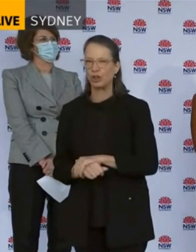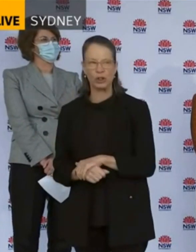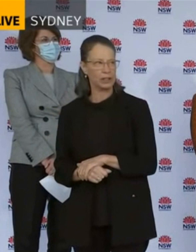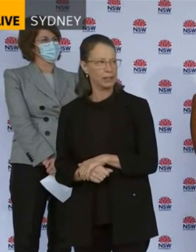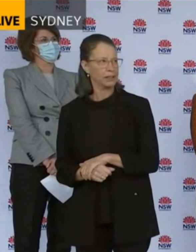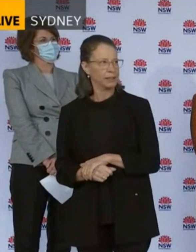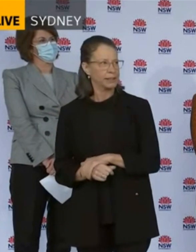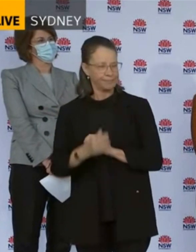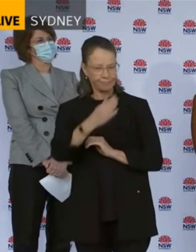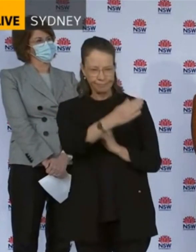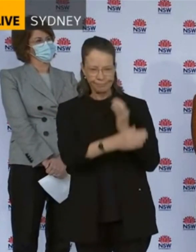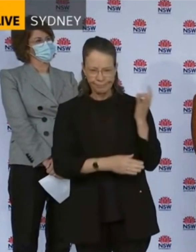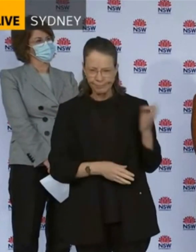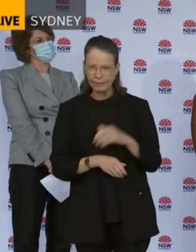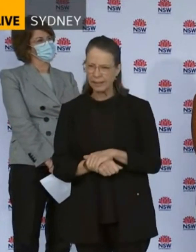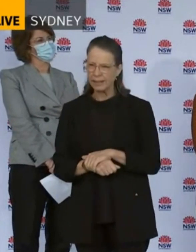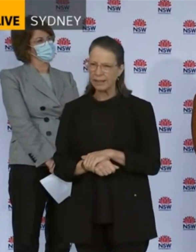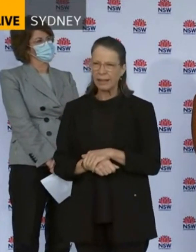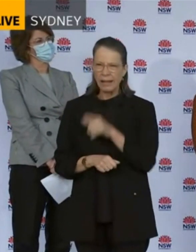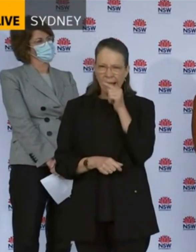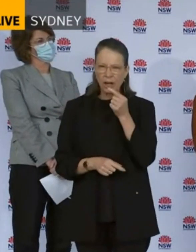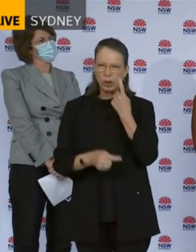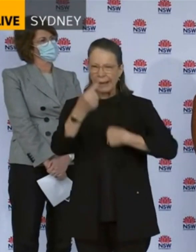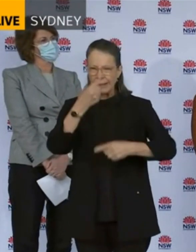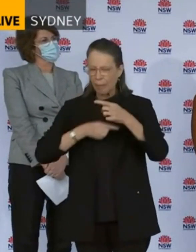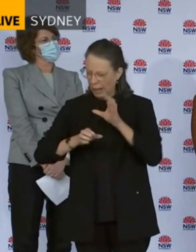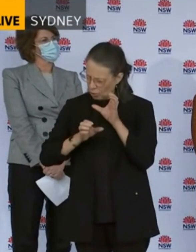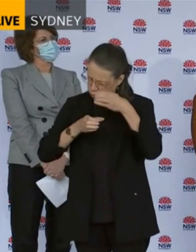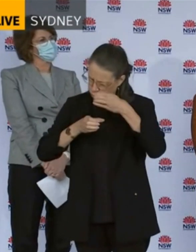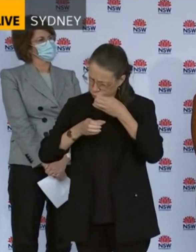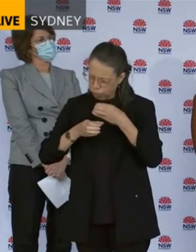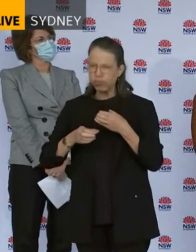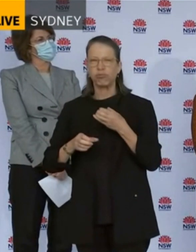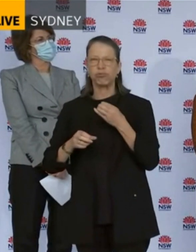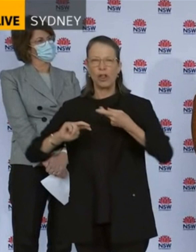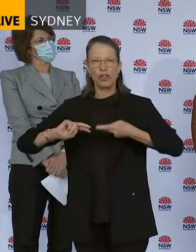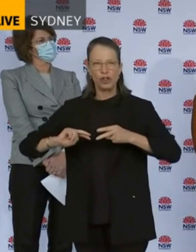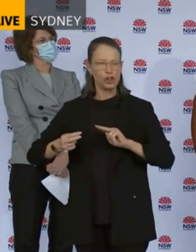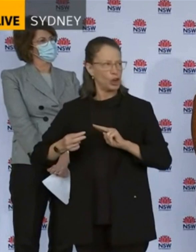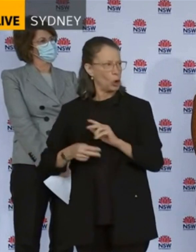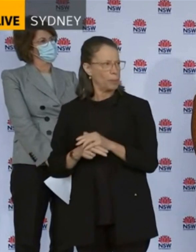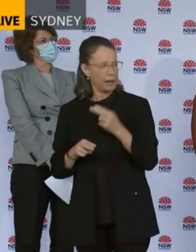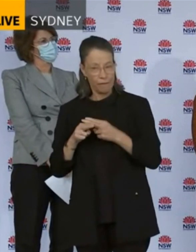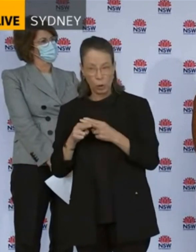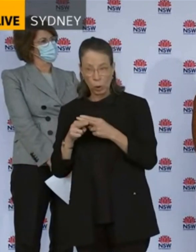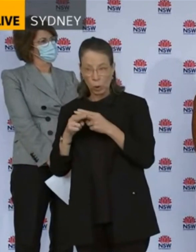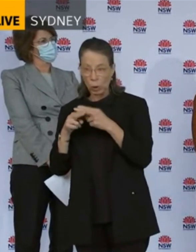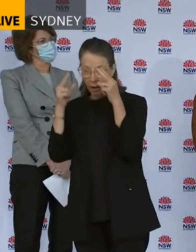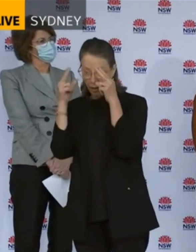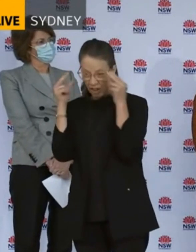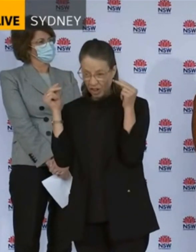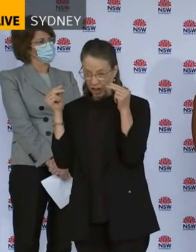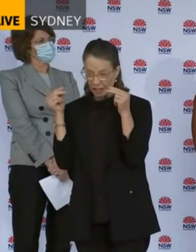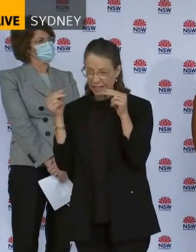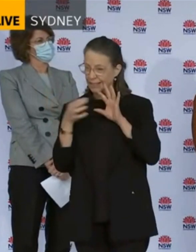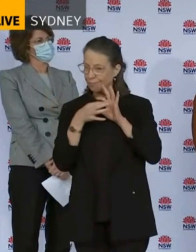Just to the student nurse, can you confirm the genomic sequencing around the student nurse is an exact match to the Bondi Delta strain? Okay,